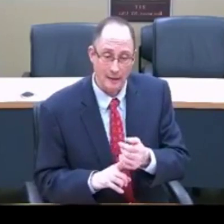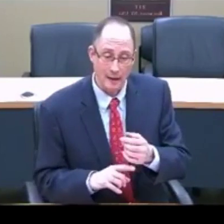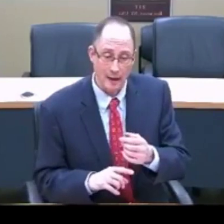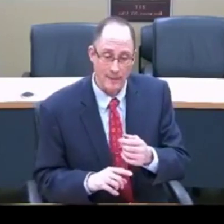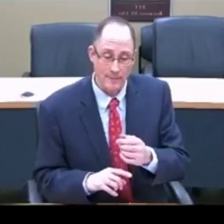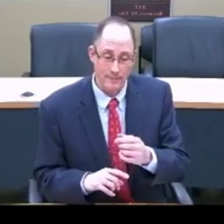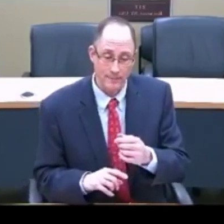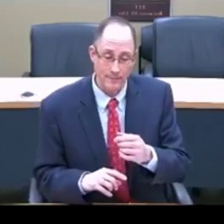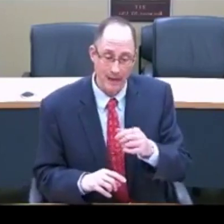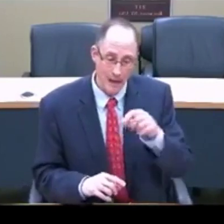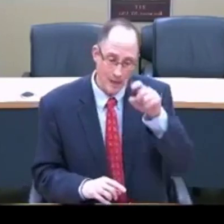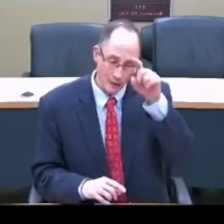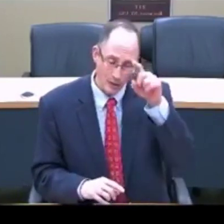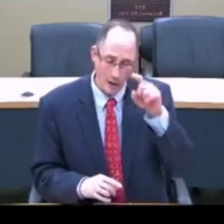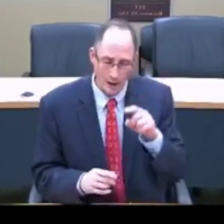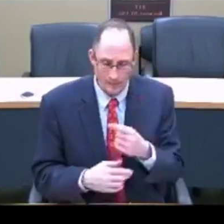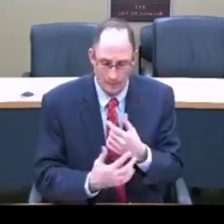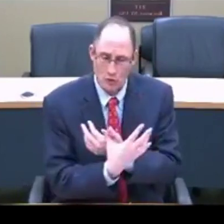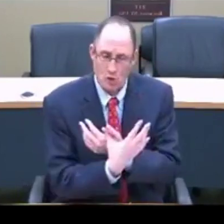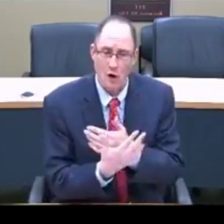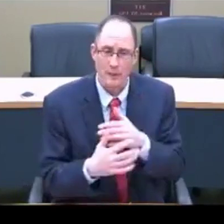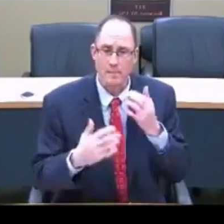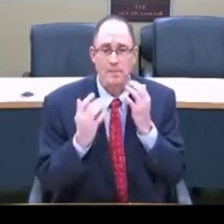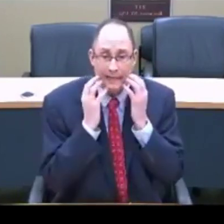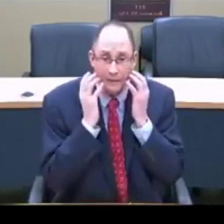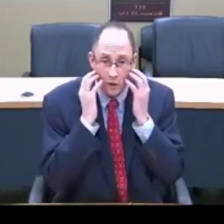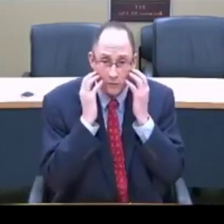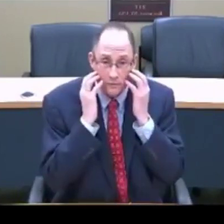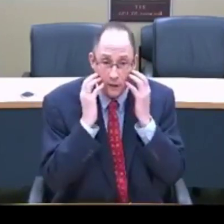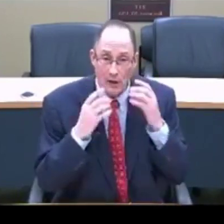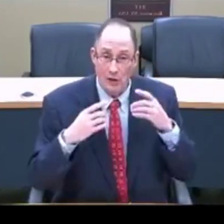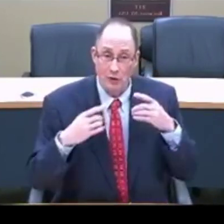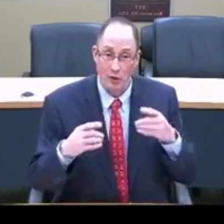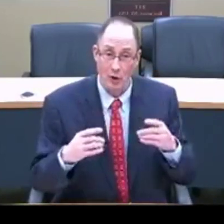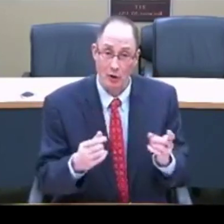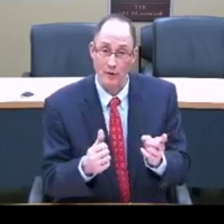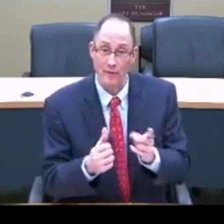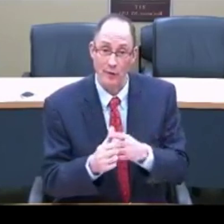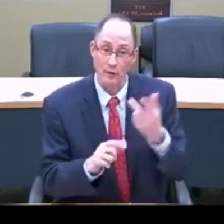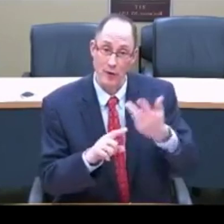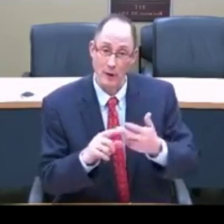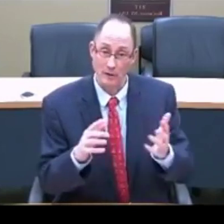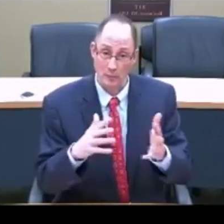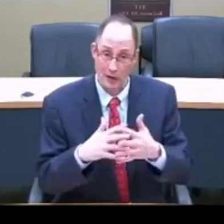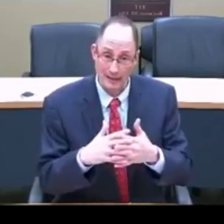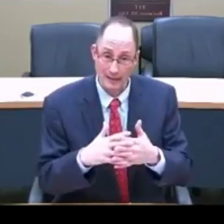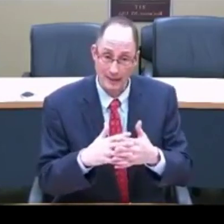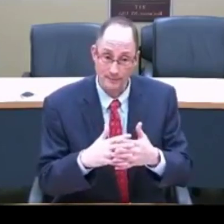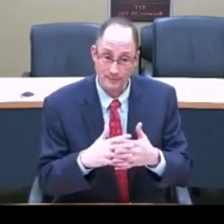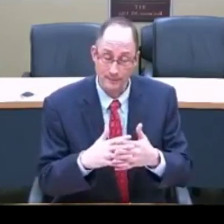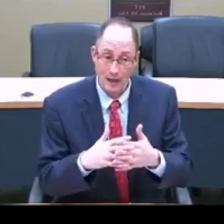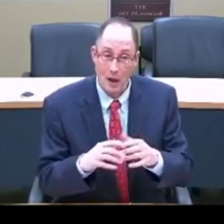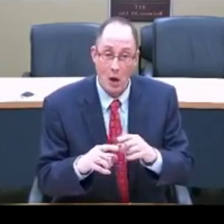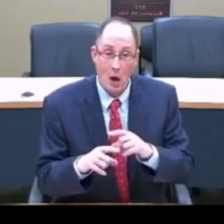the German measles during her first three months of pregnancy.